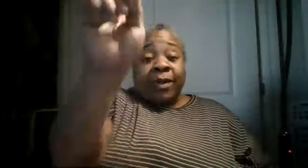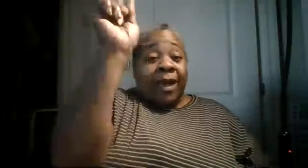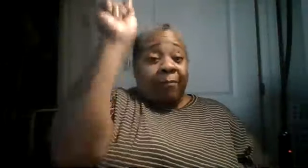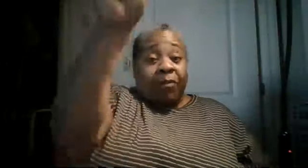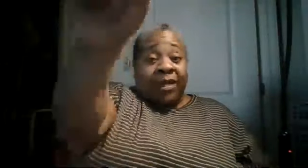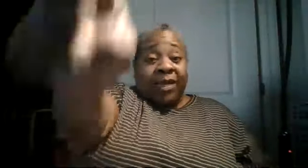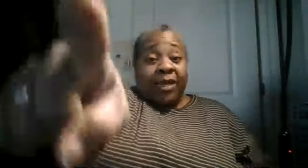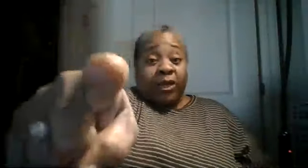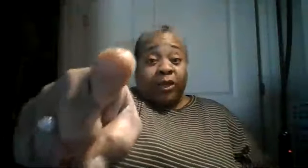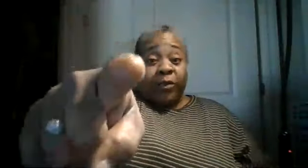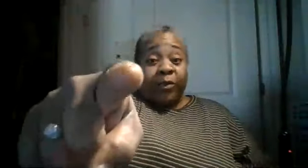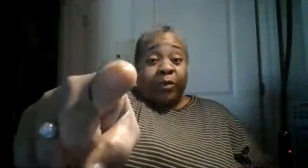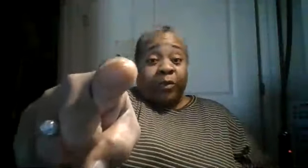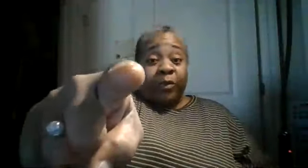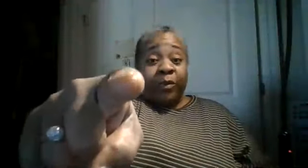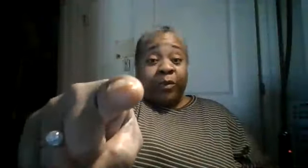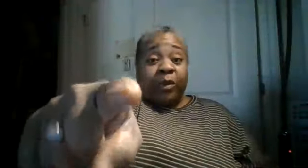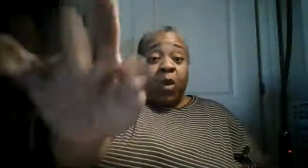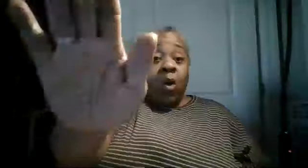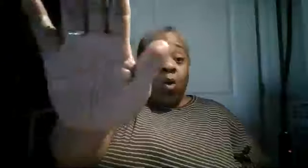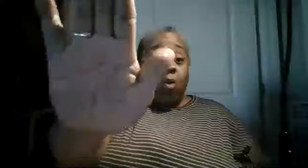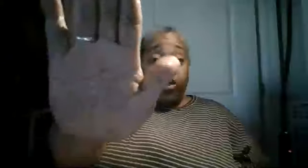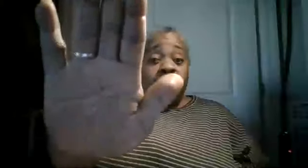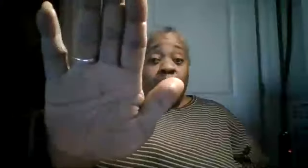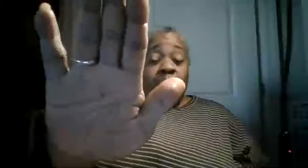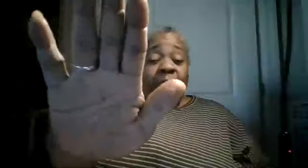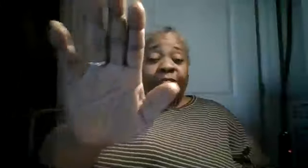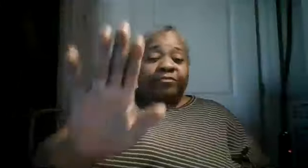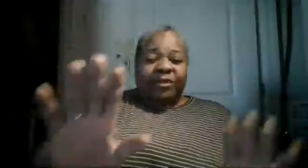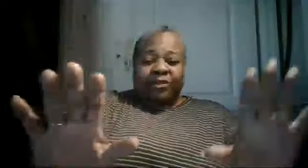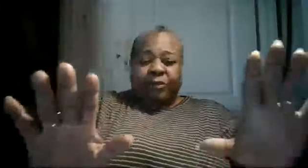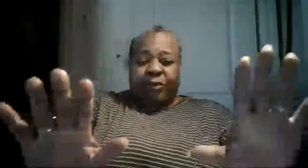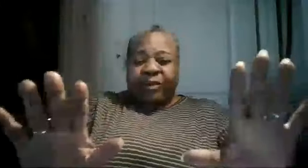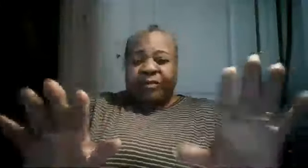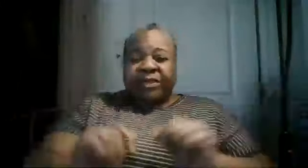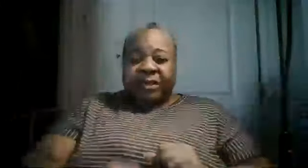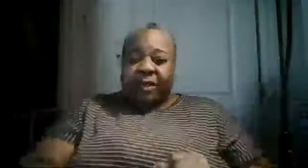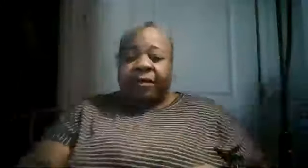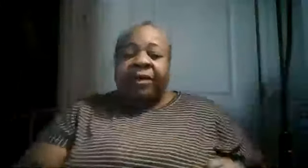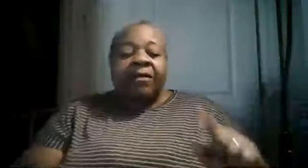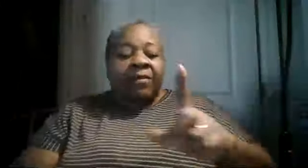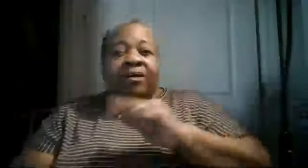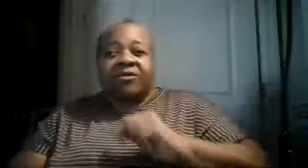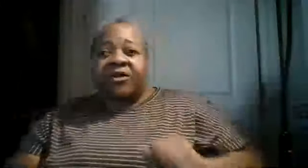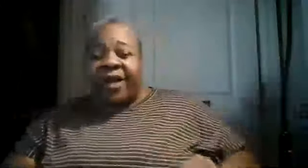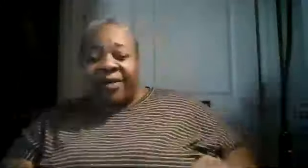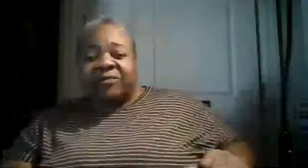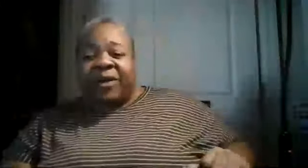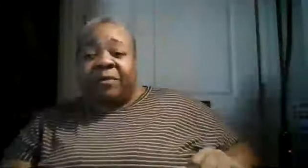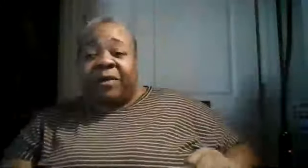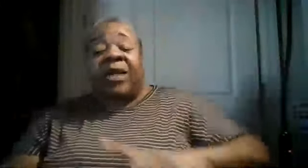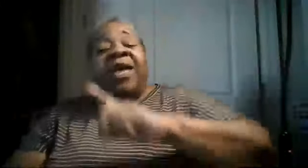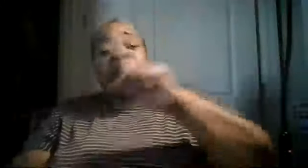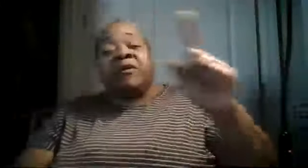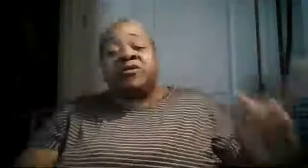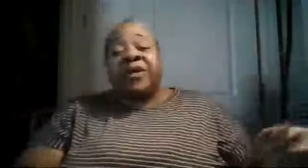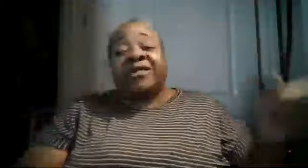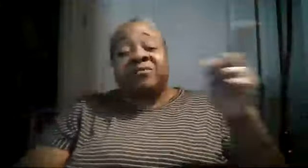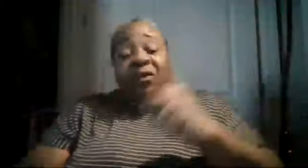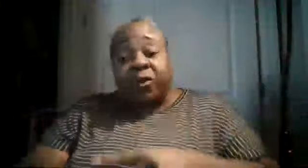I'm pointing at you. Or your. Just throwing those in there. But I'll show you how to spell them anyway. I'm going to show you how to spell